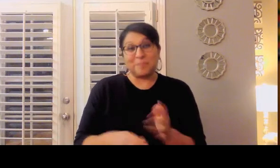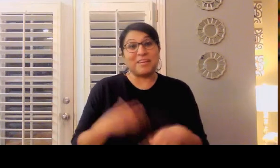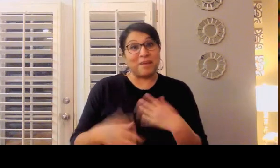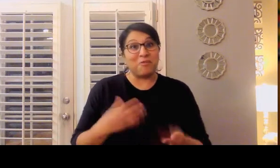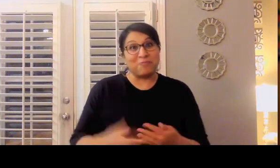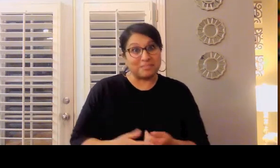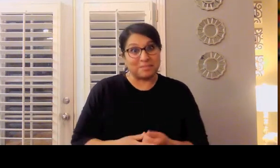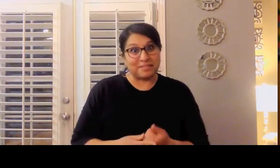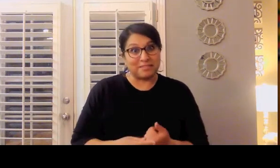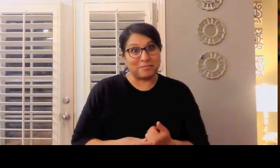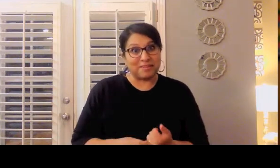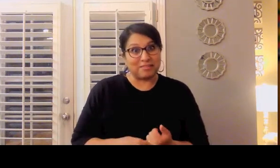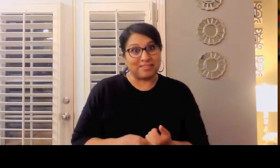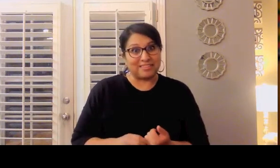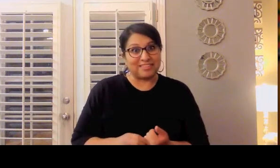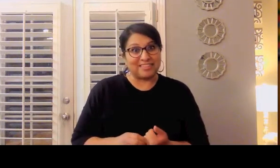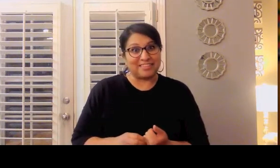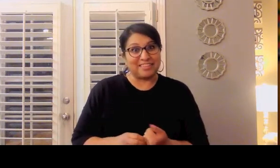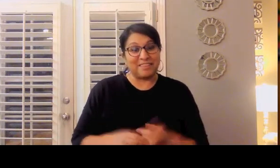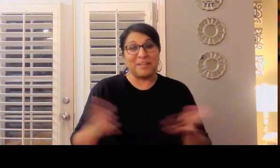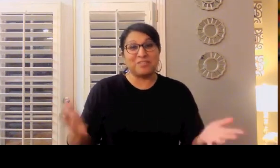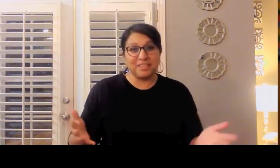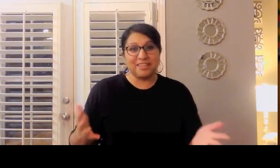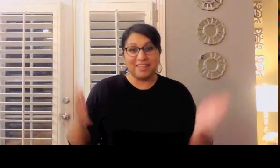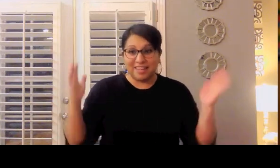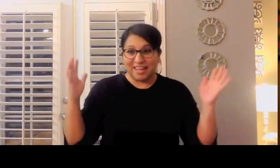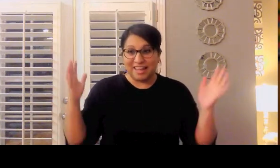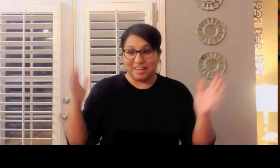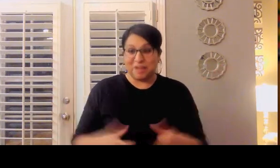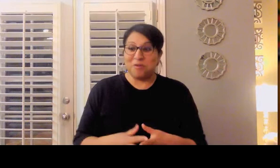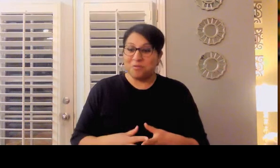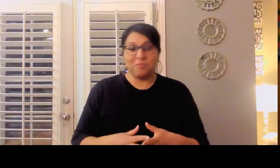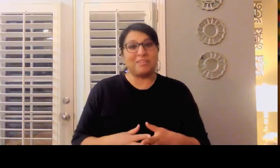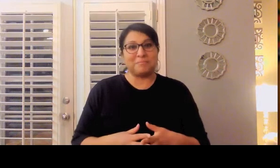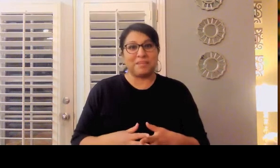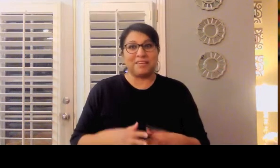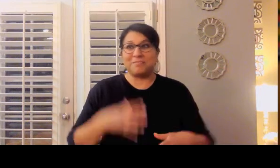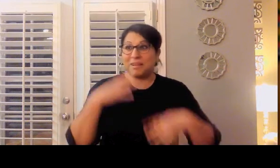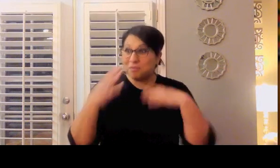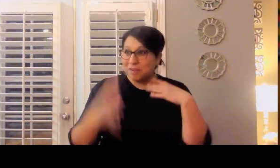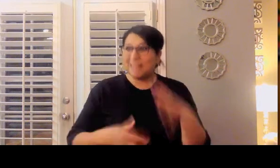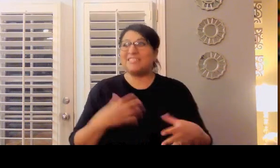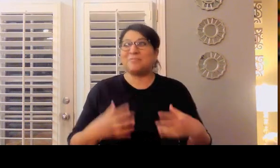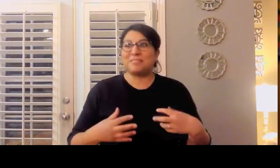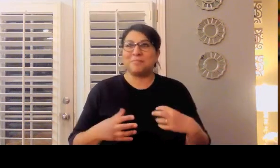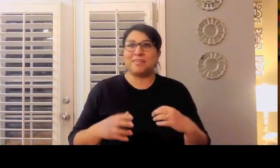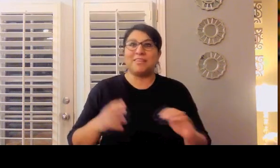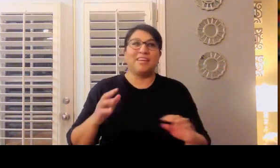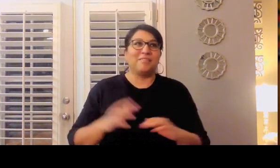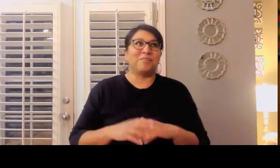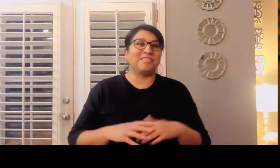started making my own recipes for my cookies. And eventually I had my own recipe, my own icing